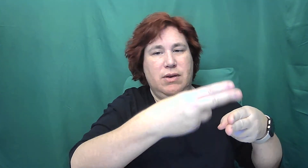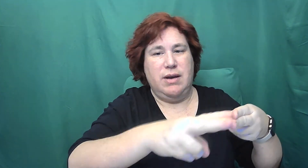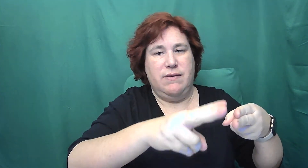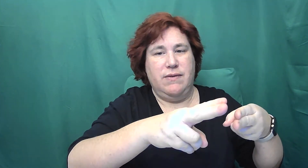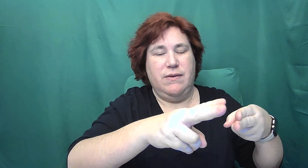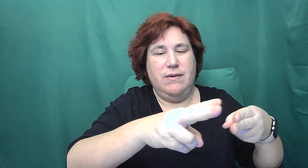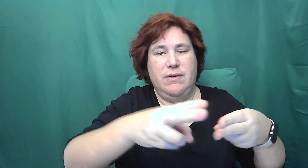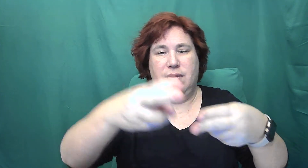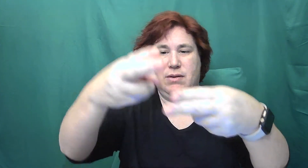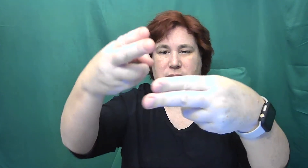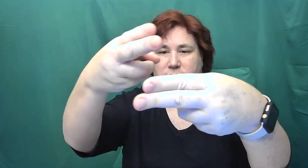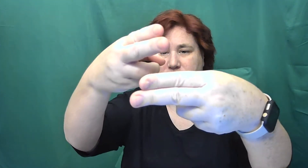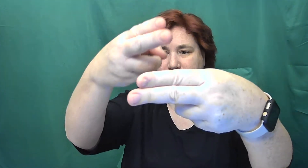Knife.